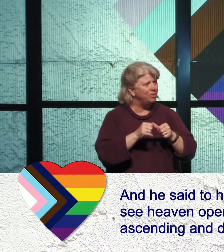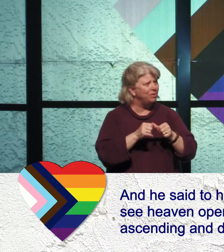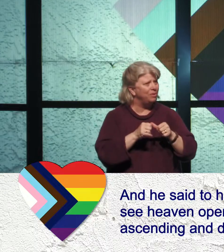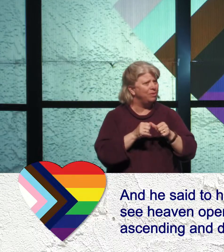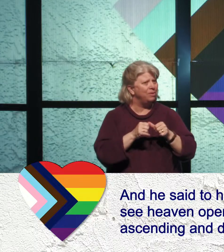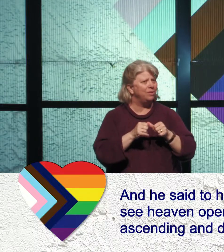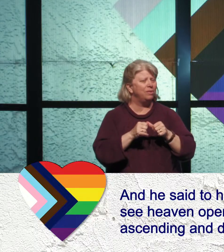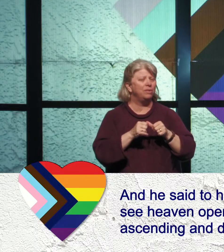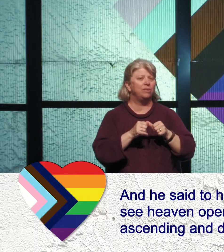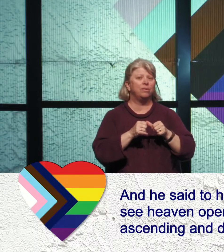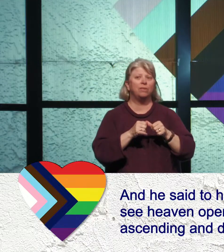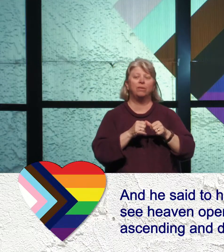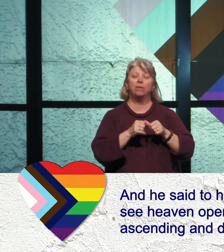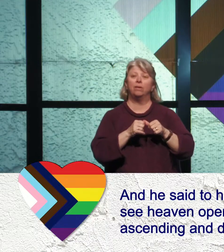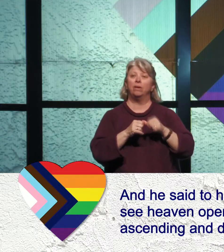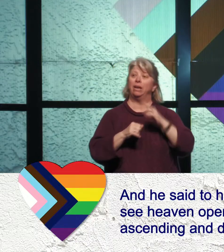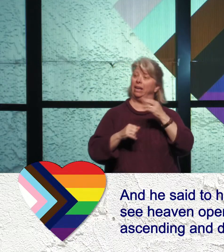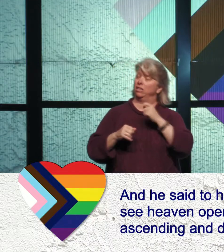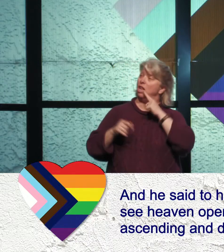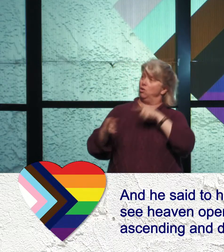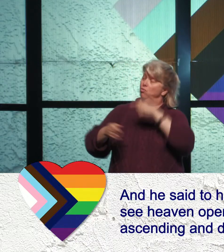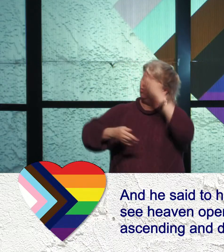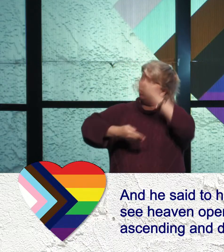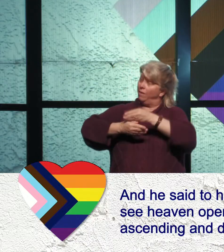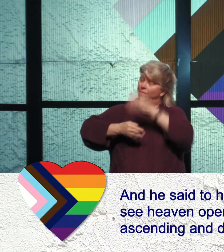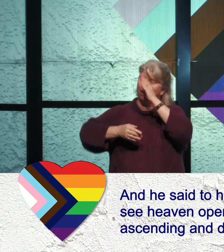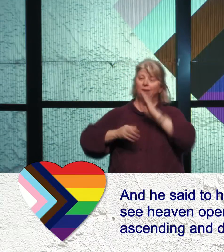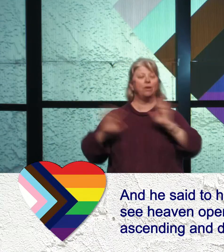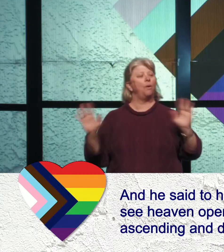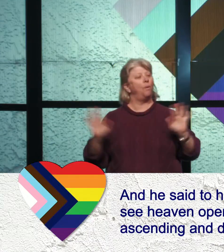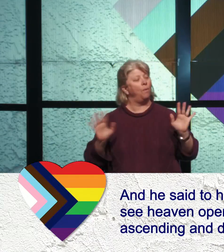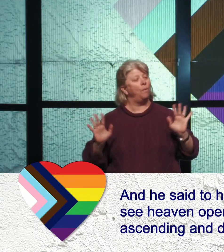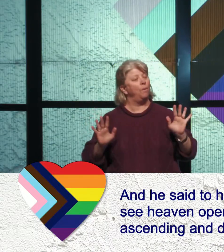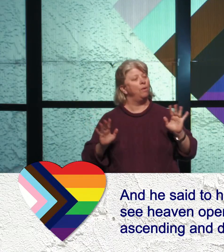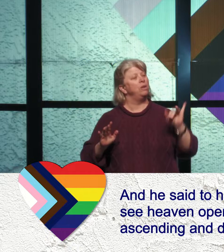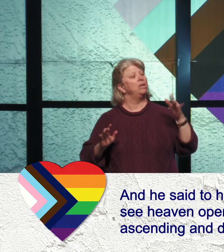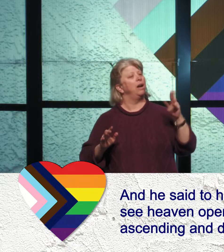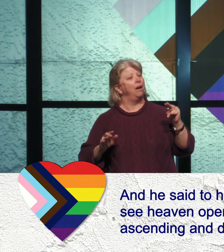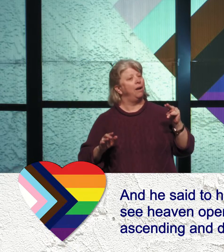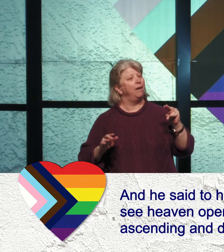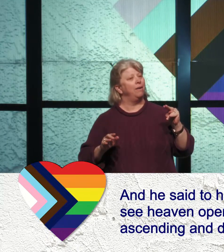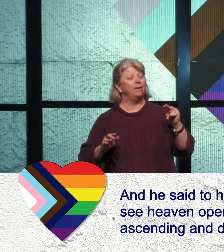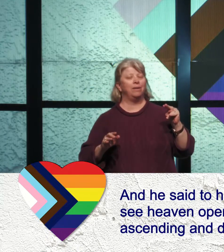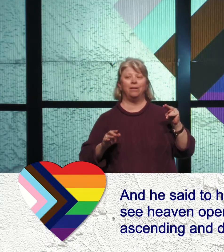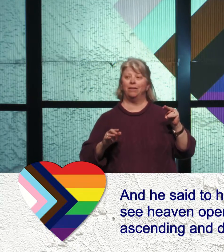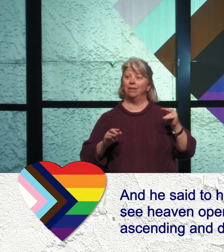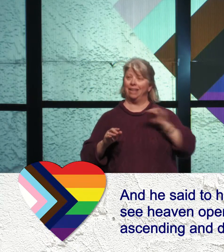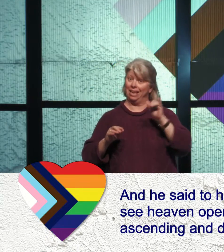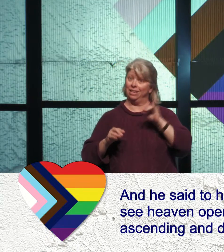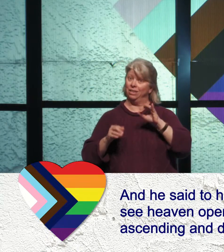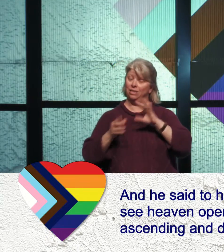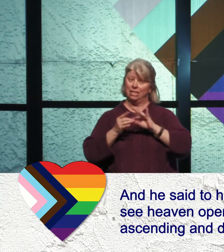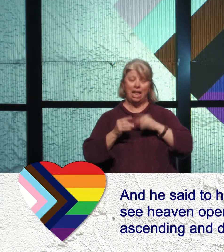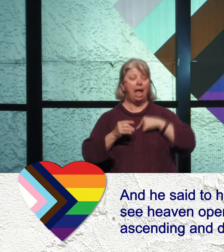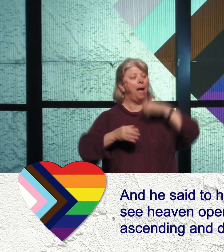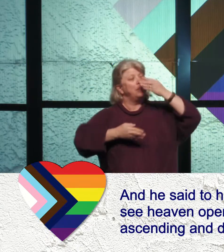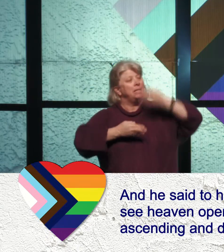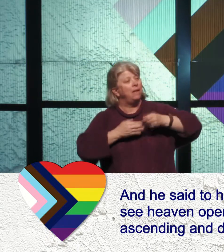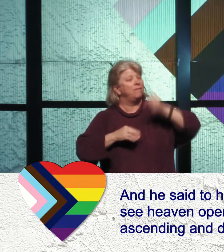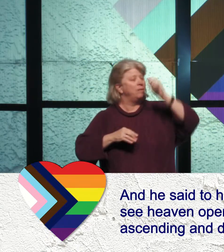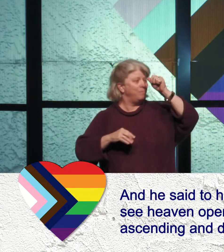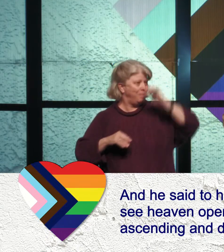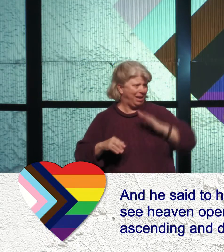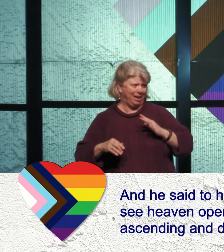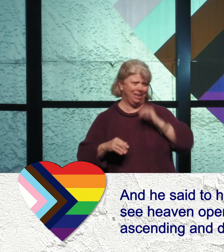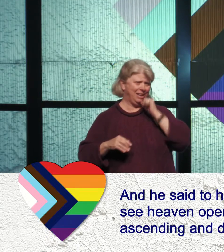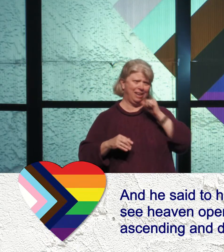Remember, Nathanael called him the Son of God, but Jesus says, John has Jesus say, Son of Man,